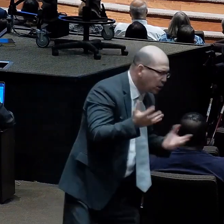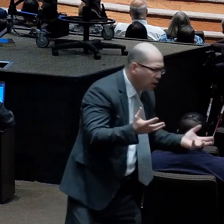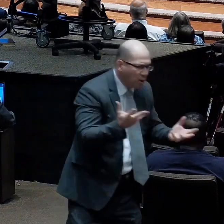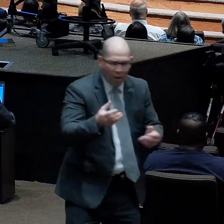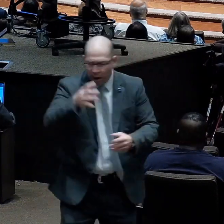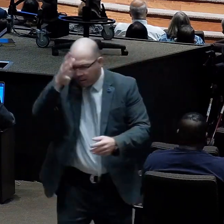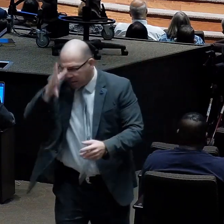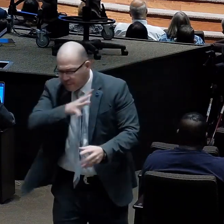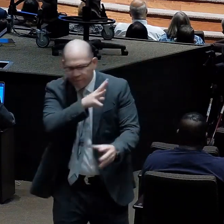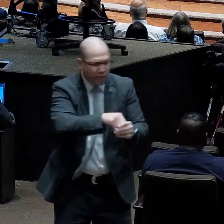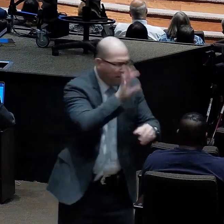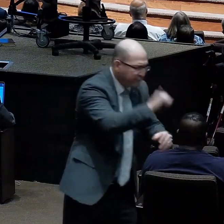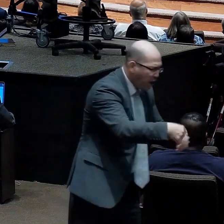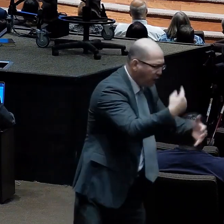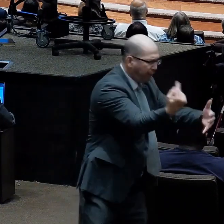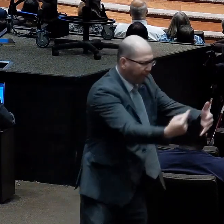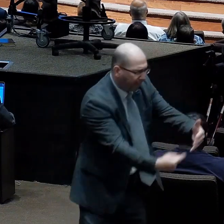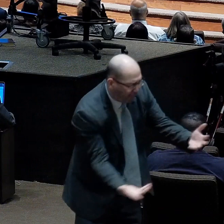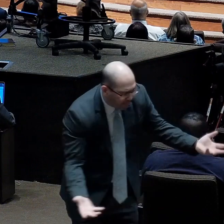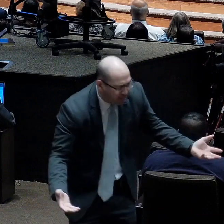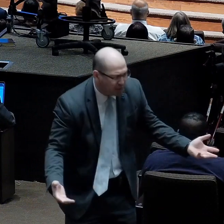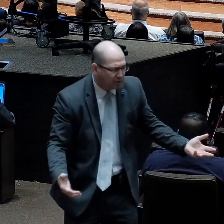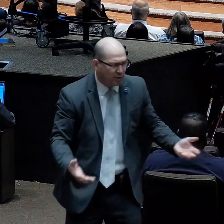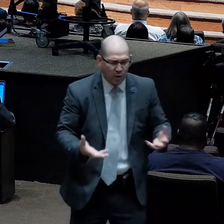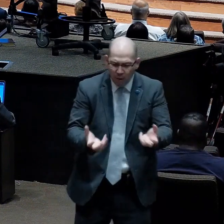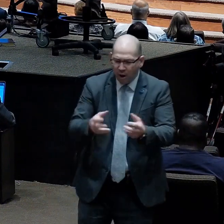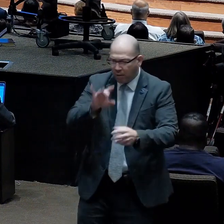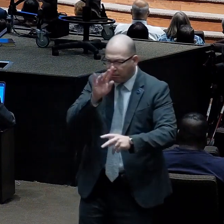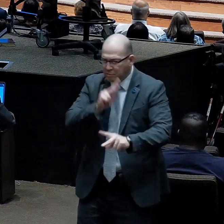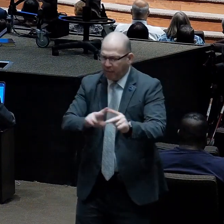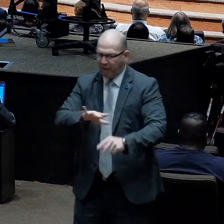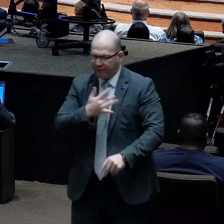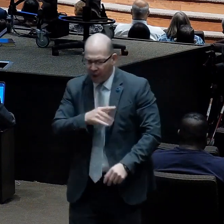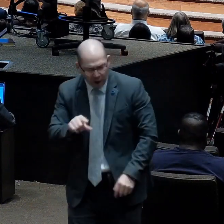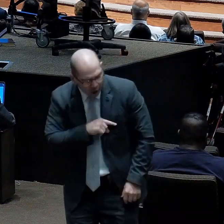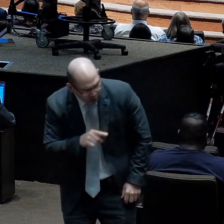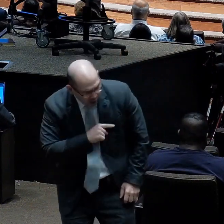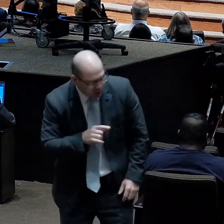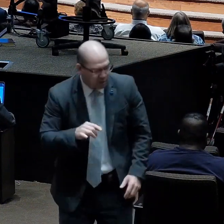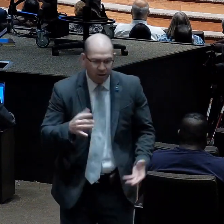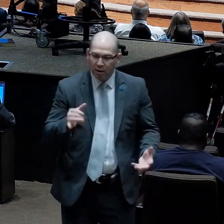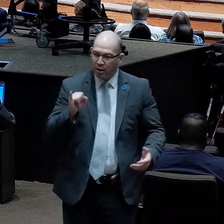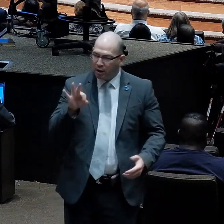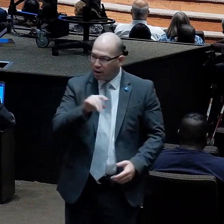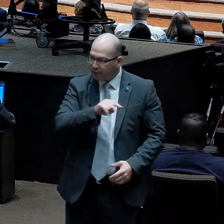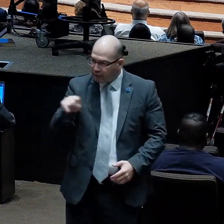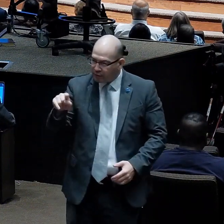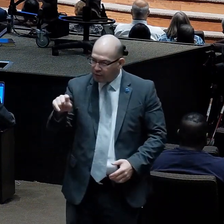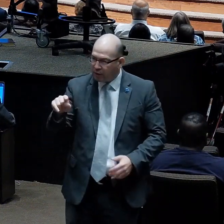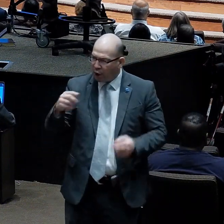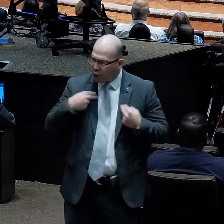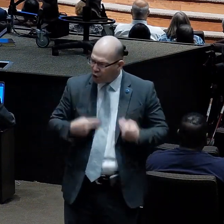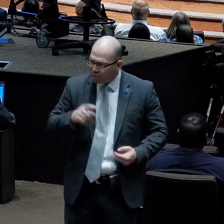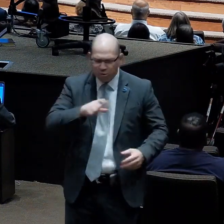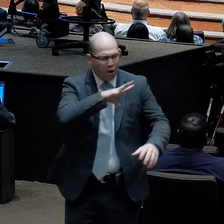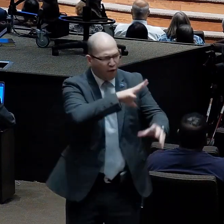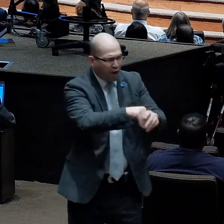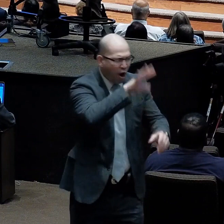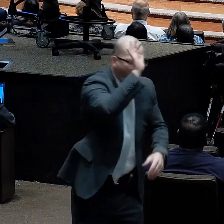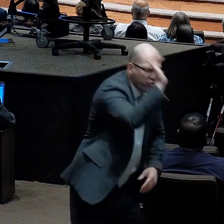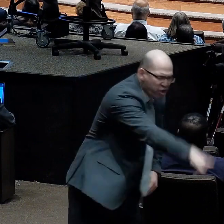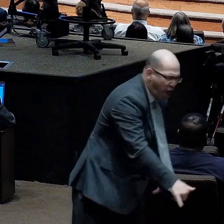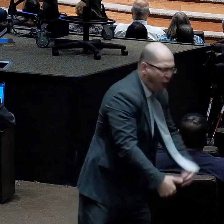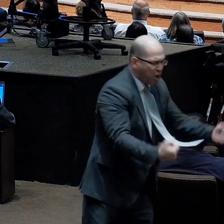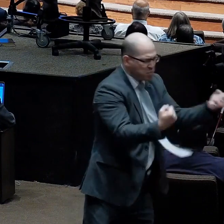And they're putting guilt on everybody. If you're any kind of a human, hashtag this.